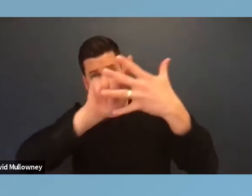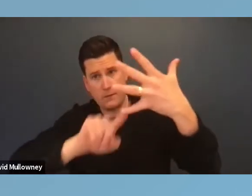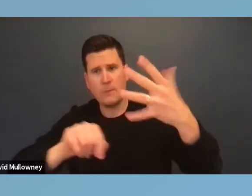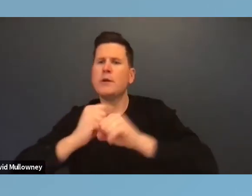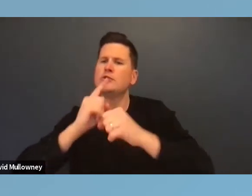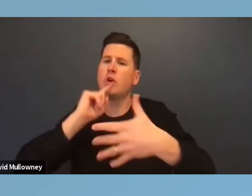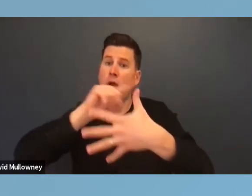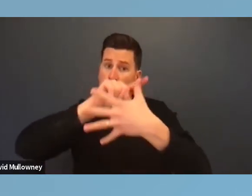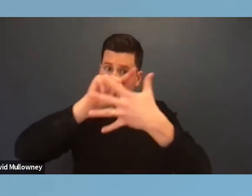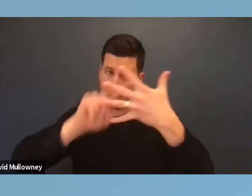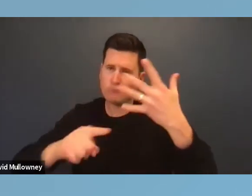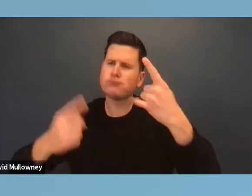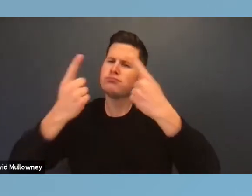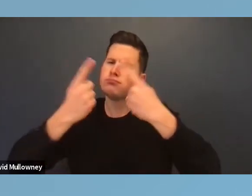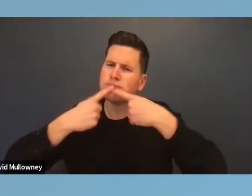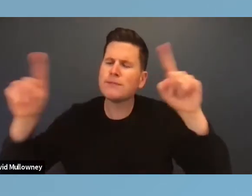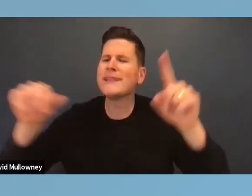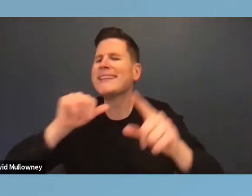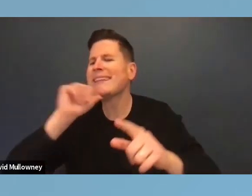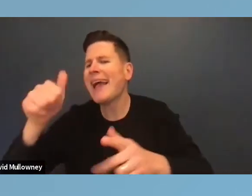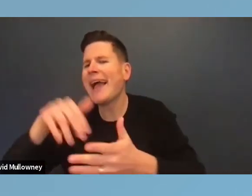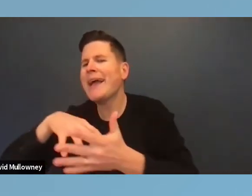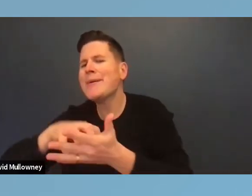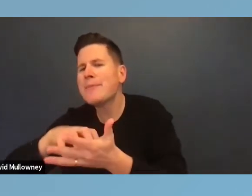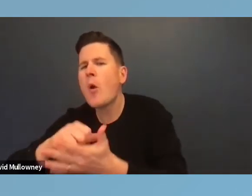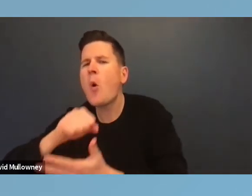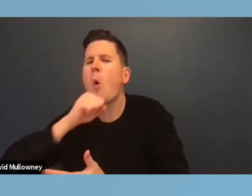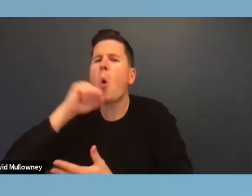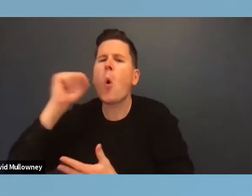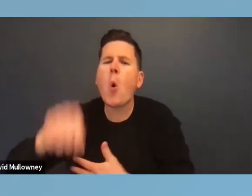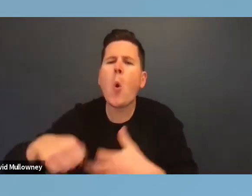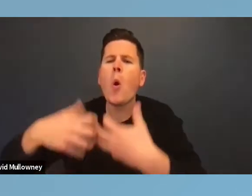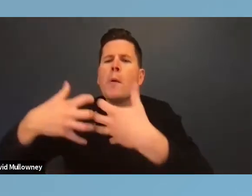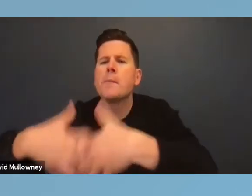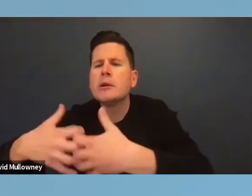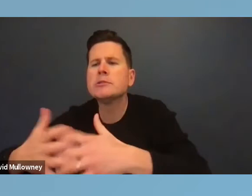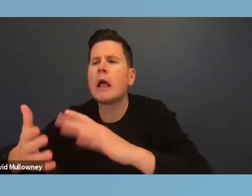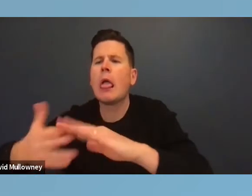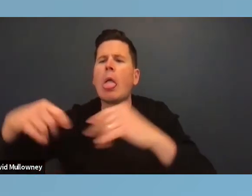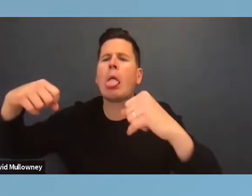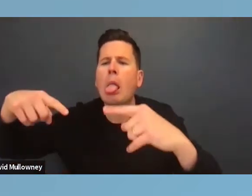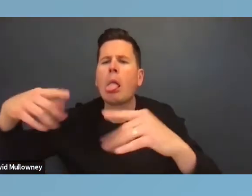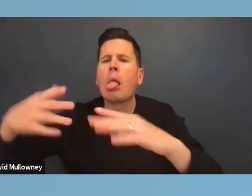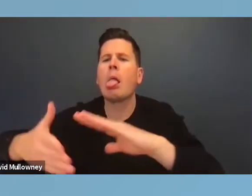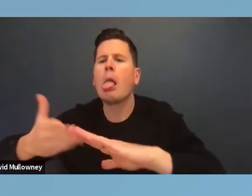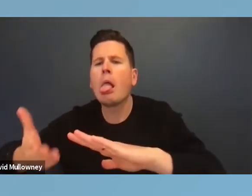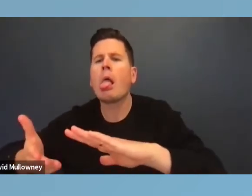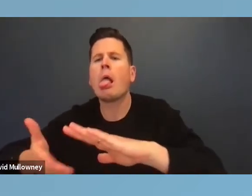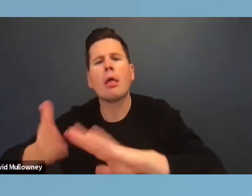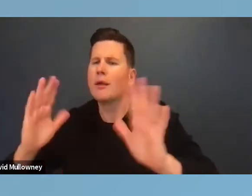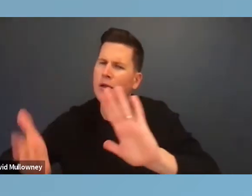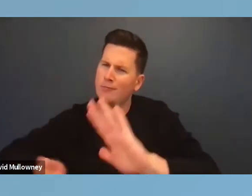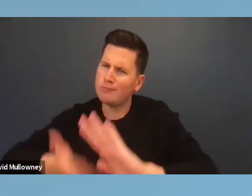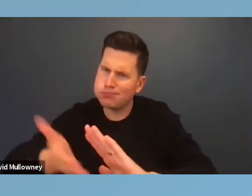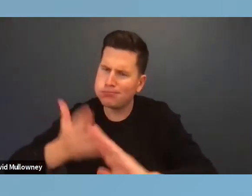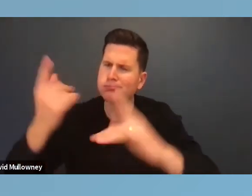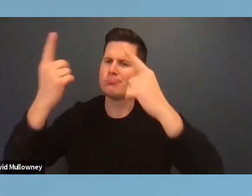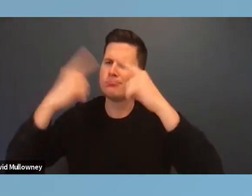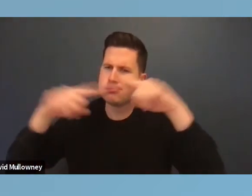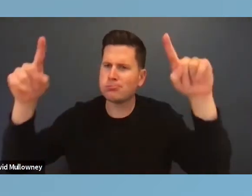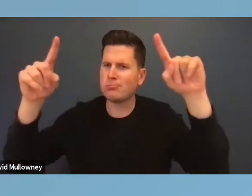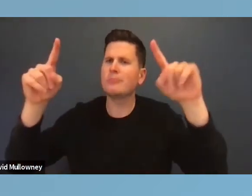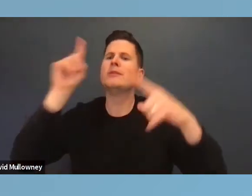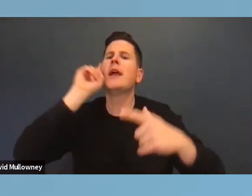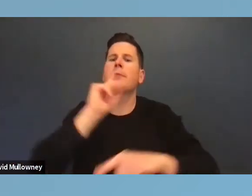And with these things, effective communication can happen. You want to make sure you don't have old, weak equipment. You want to make